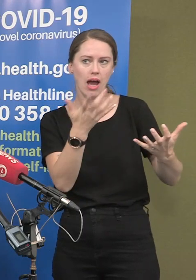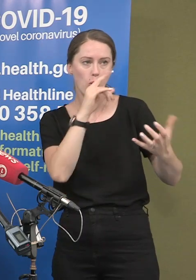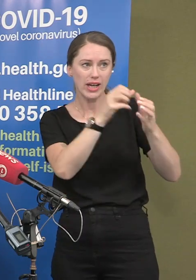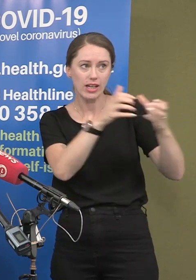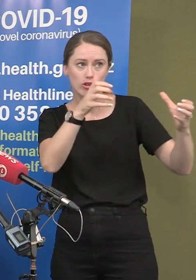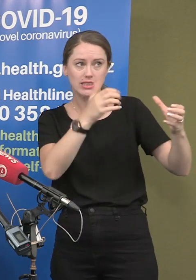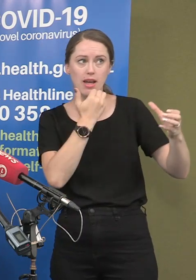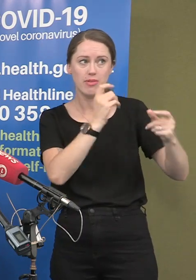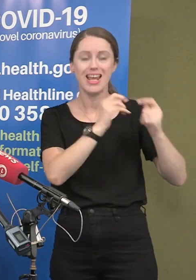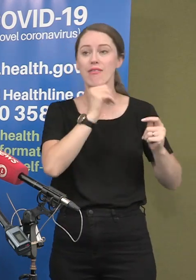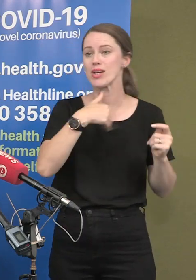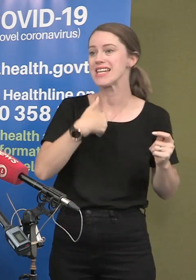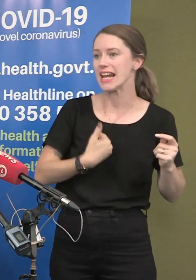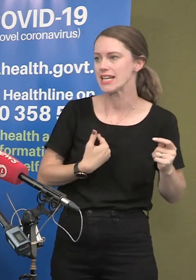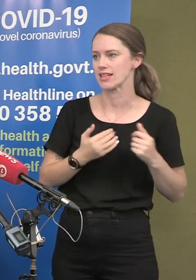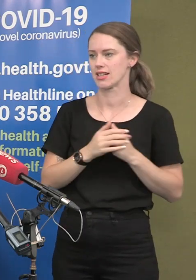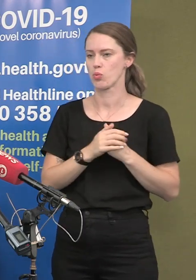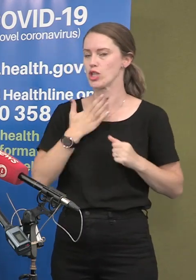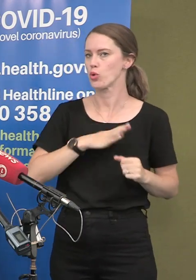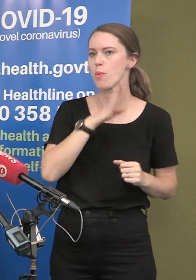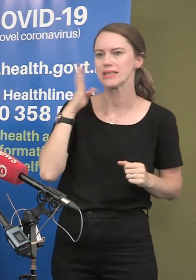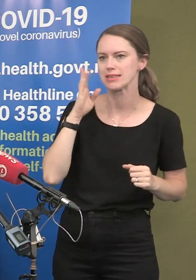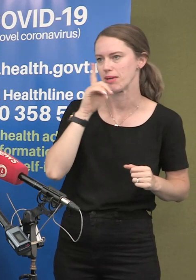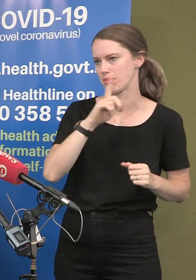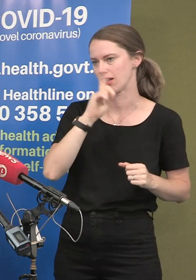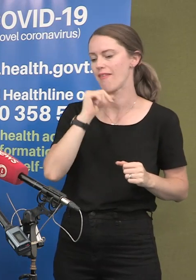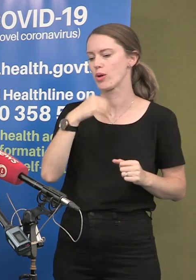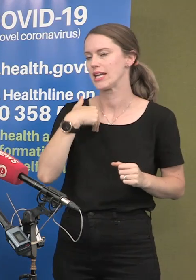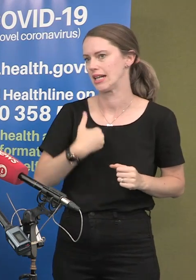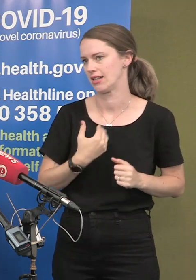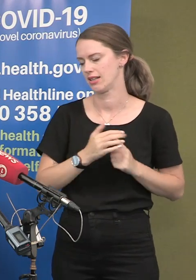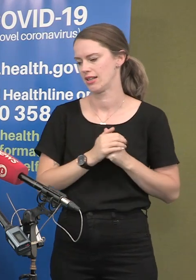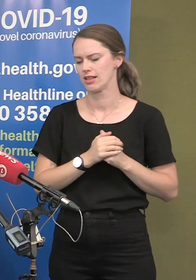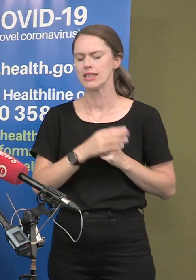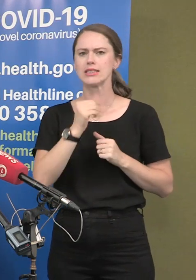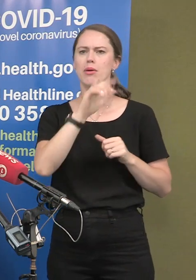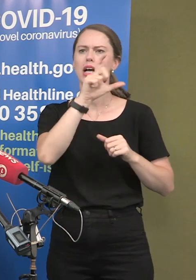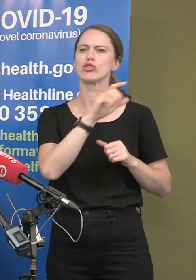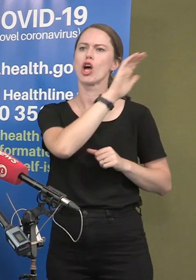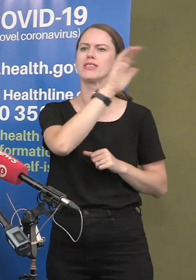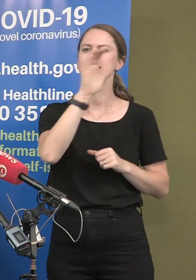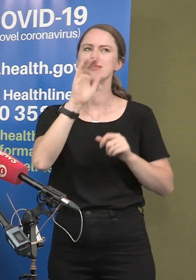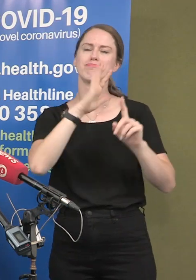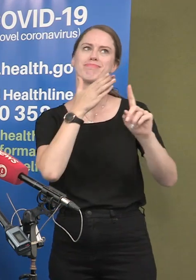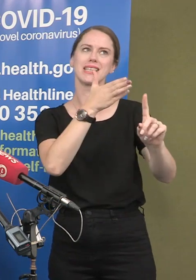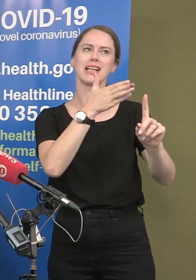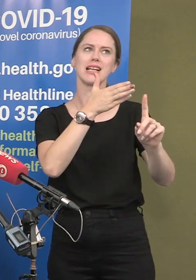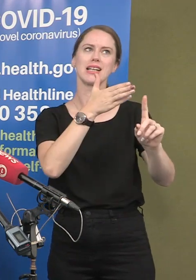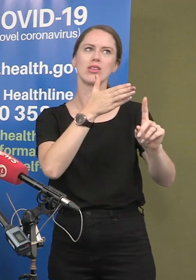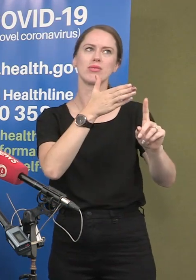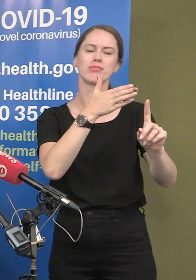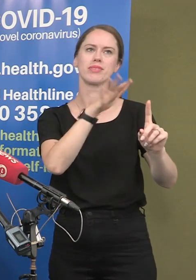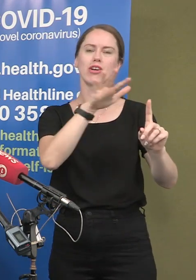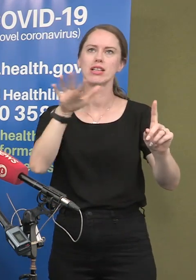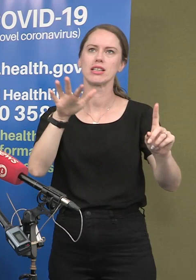of testing, so we are not missing cases. And what we have seen in a number of countries, and I'd point particularly to, or